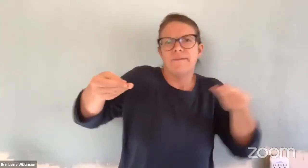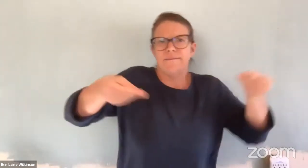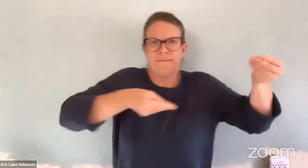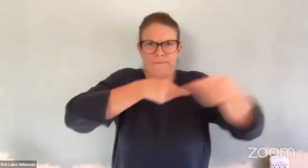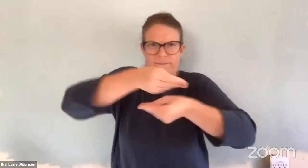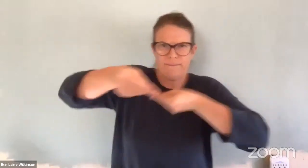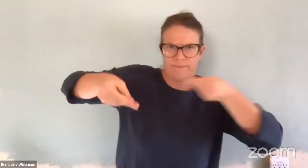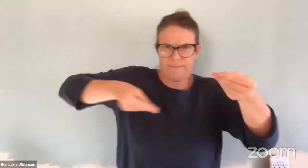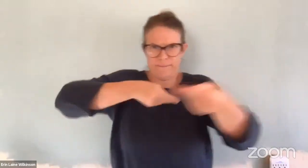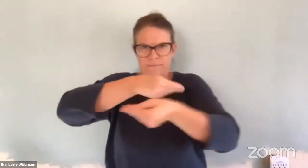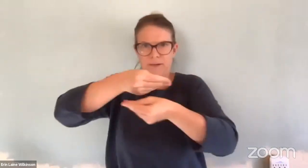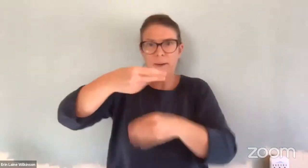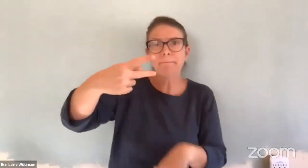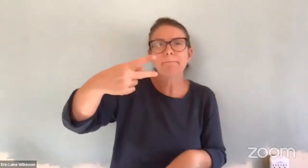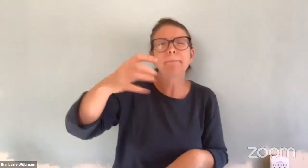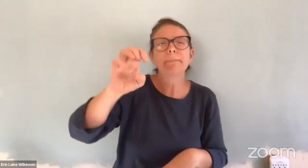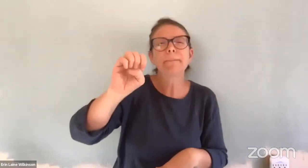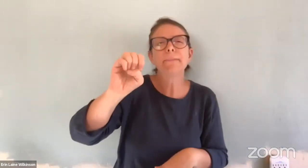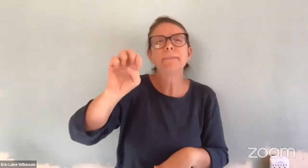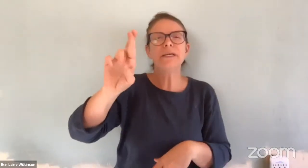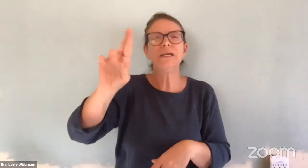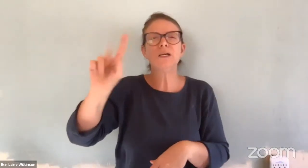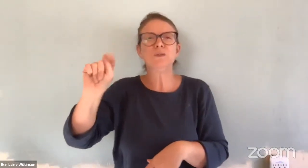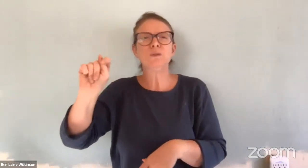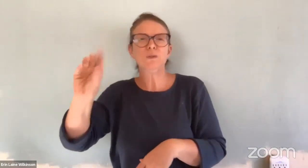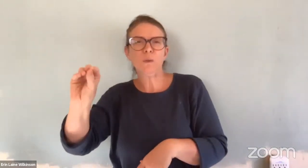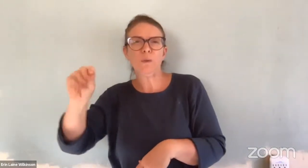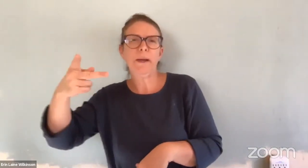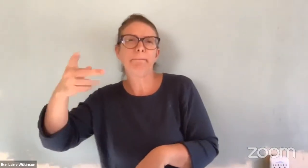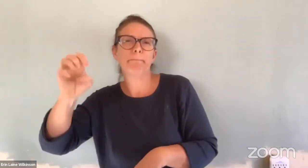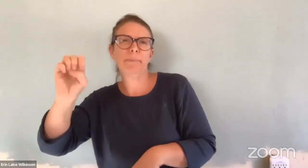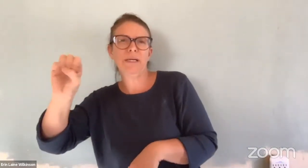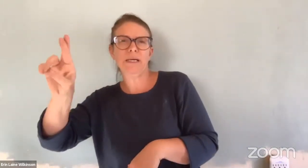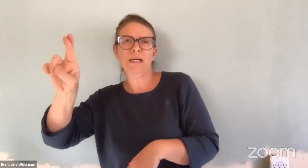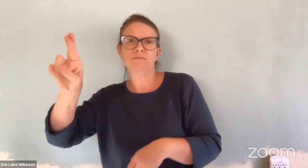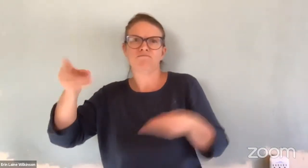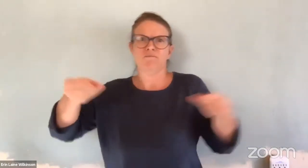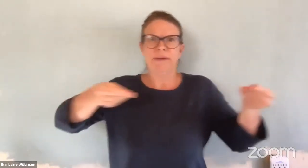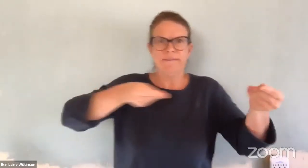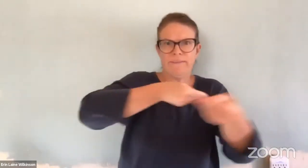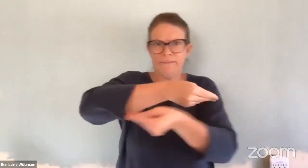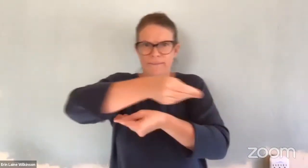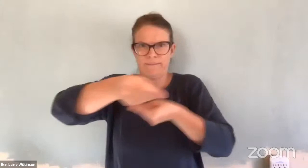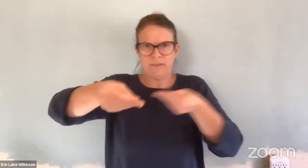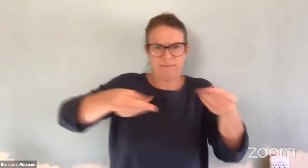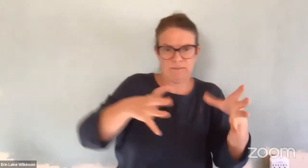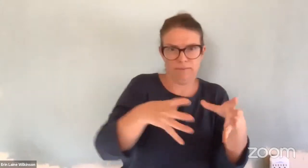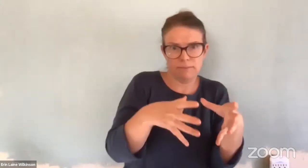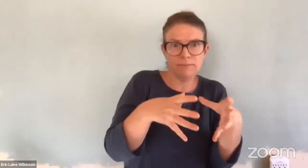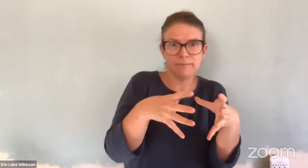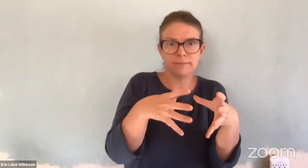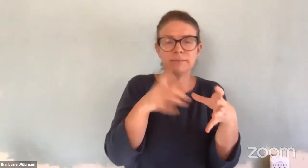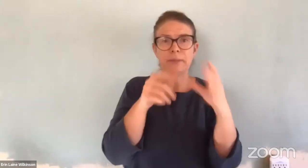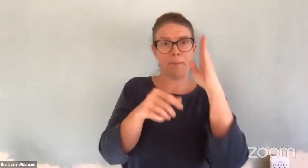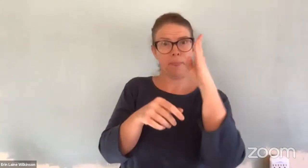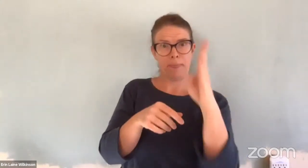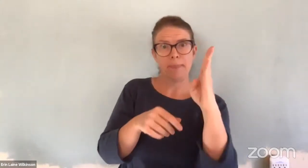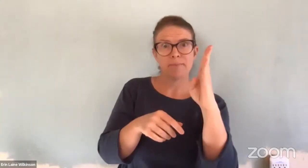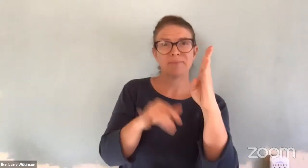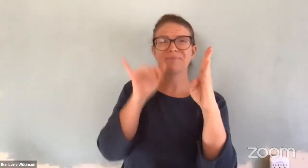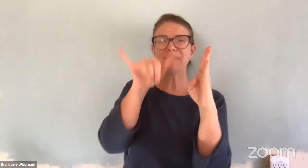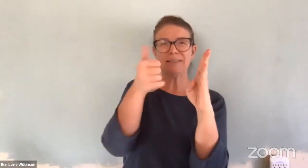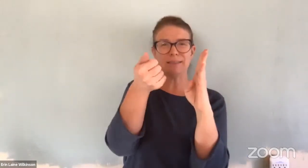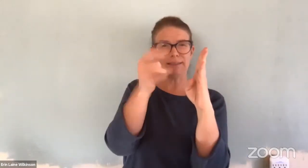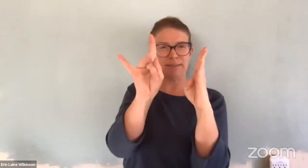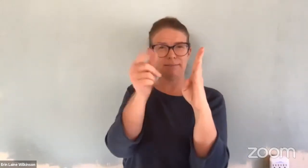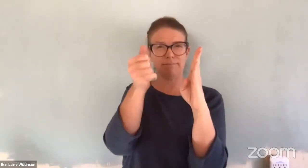deaf people in their family or experience with other deaf people, and some hadn't. But what ended up happening there was what's called peer-to-peer transmission